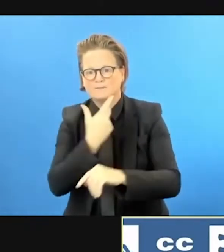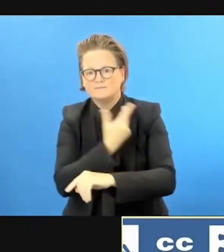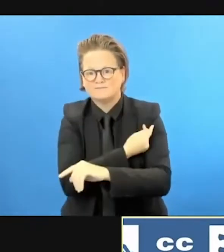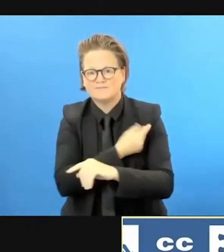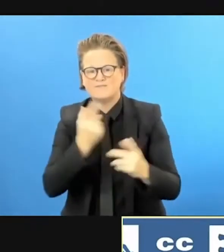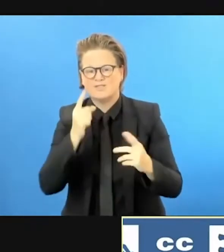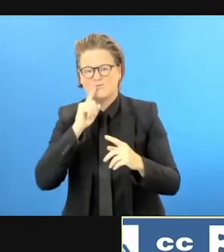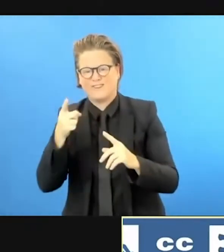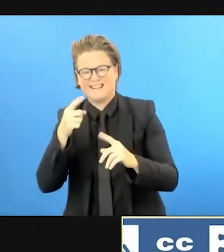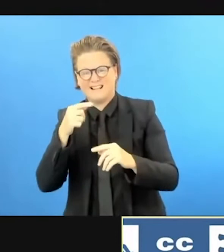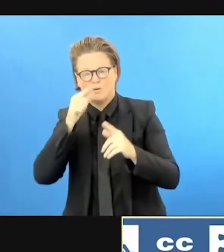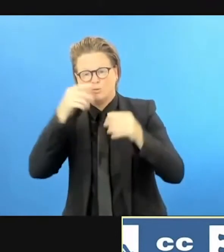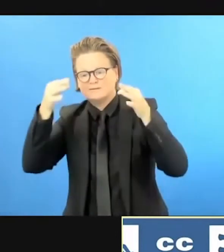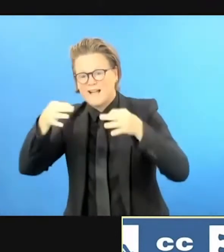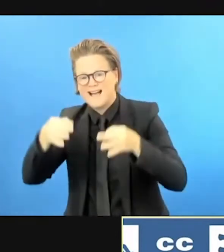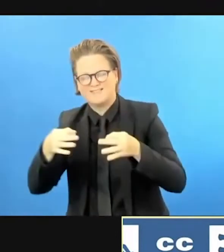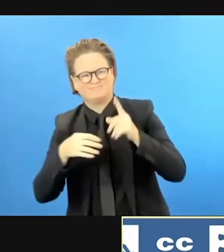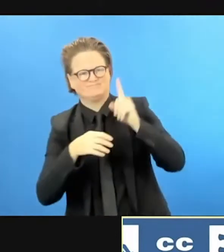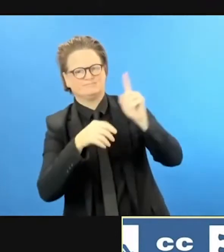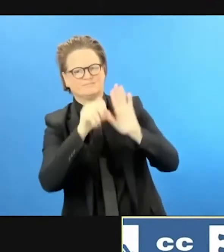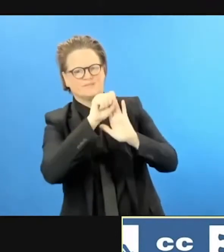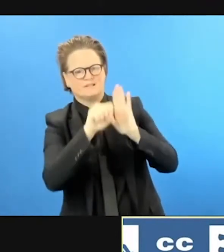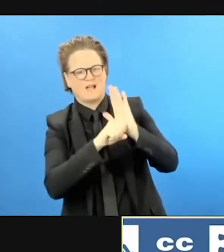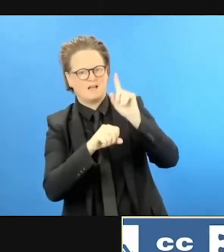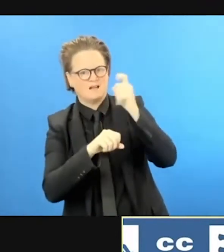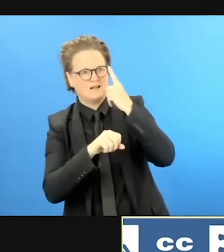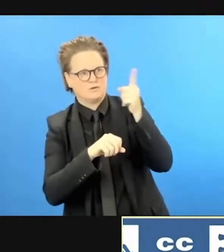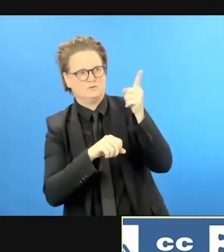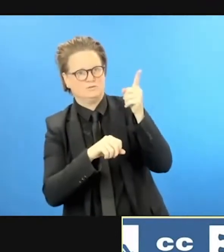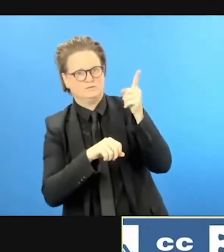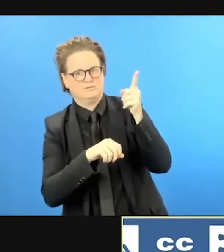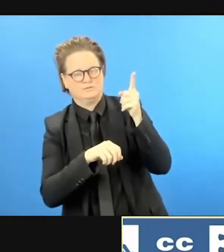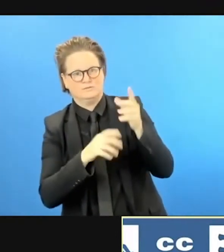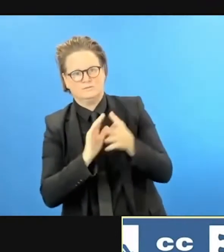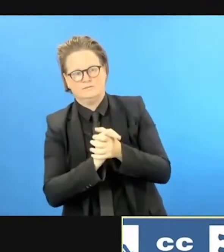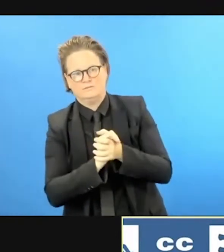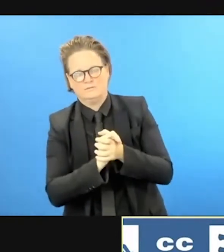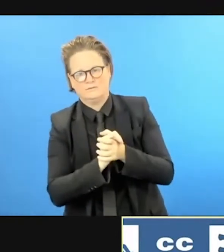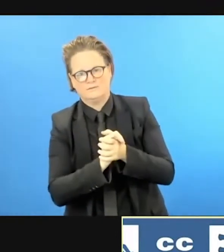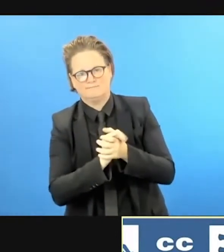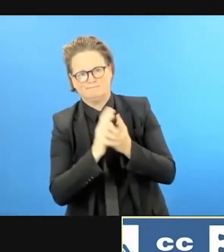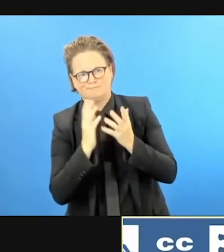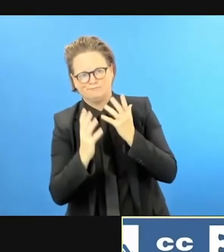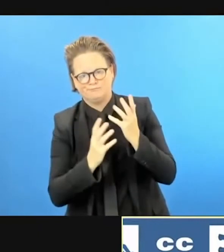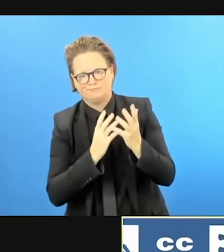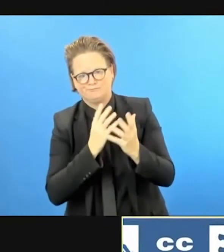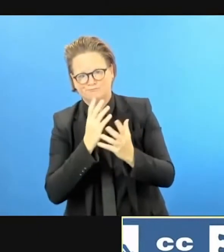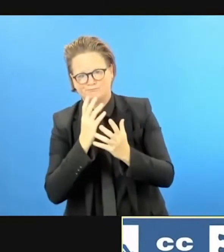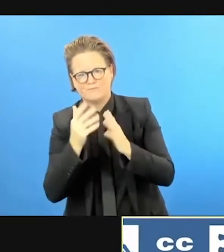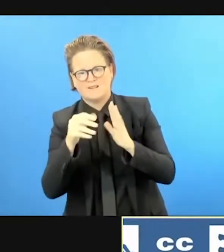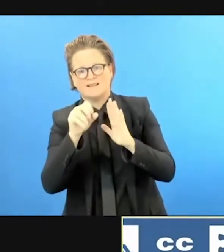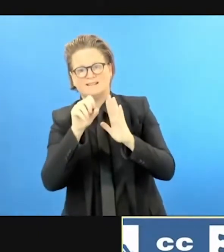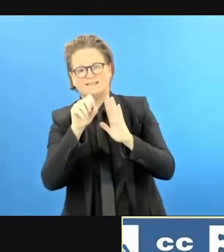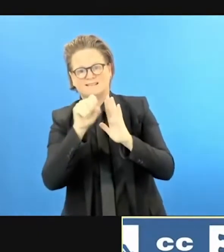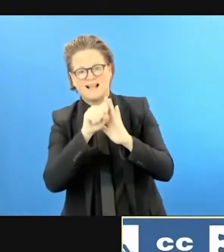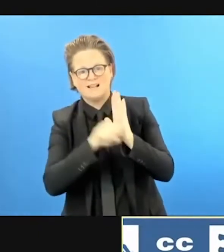the state with guidance from the CDC, but it was also a very it was a state-led process. And I know many of